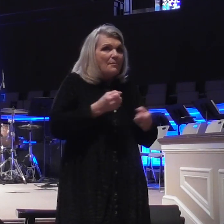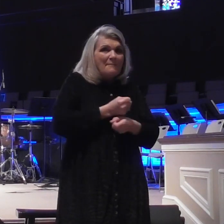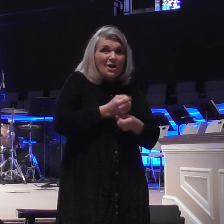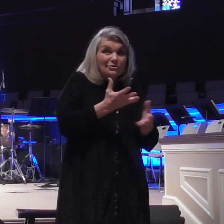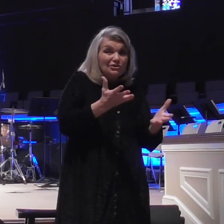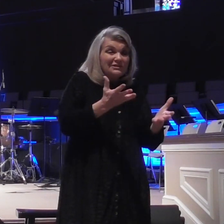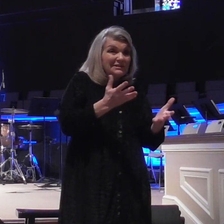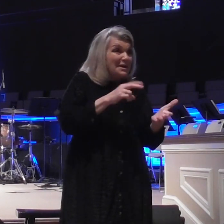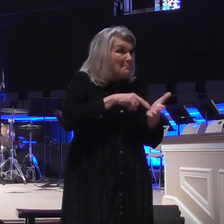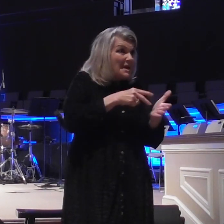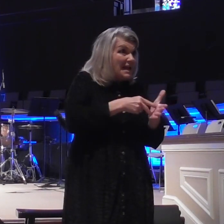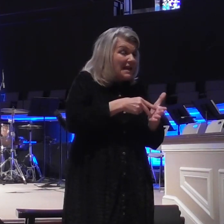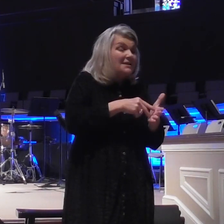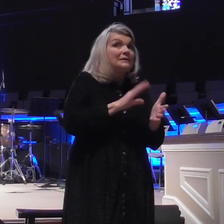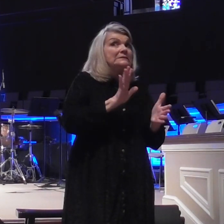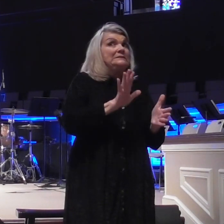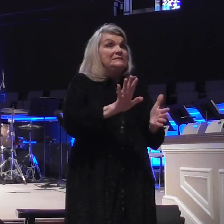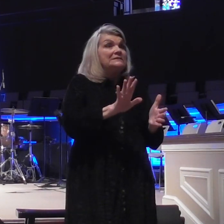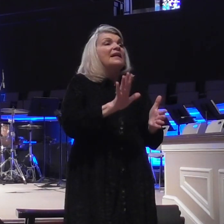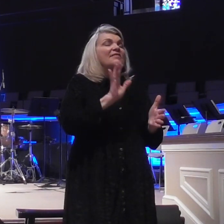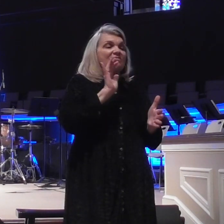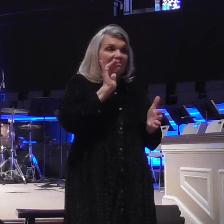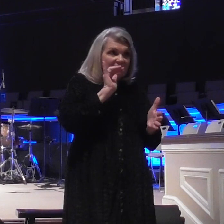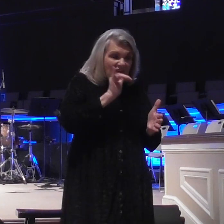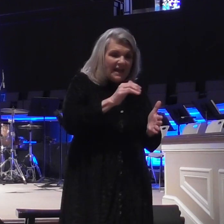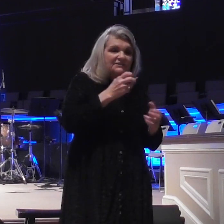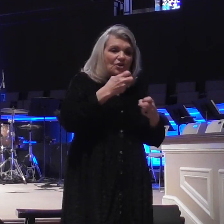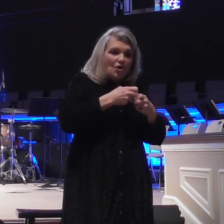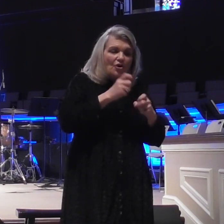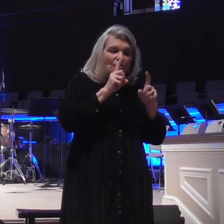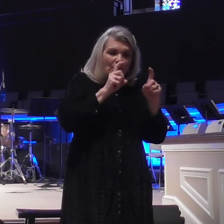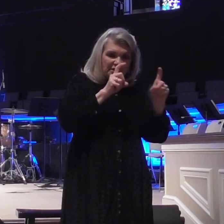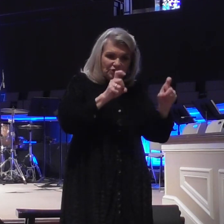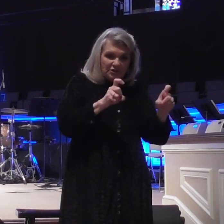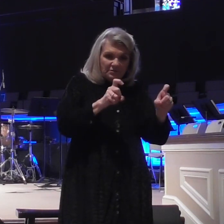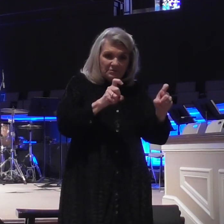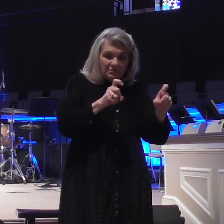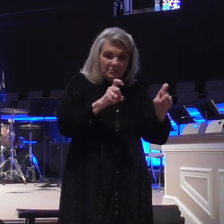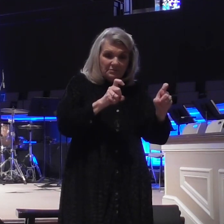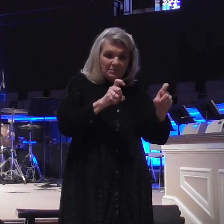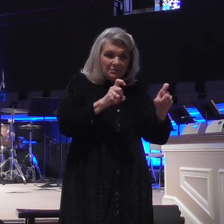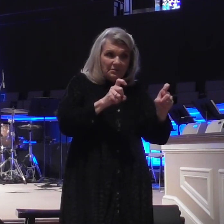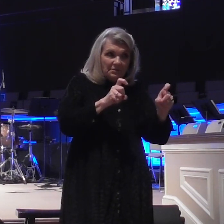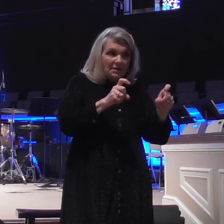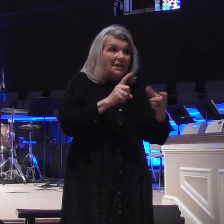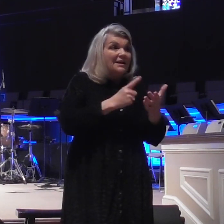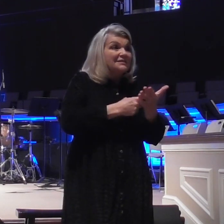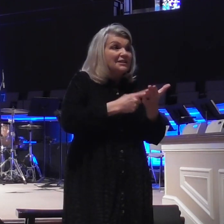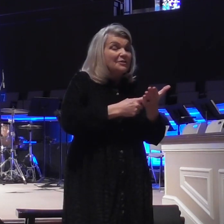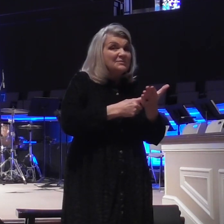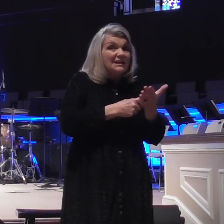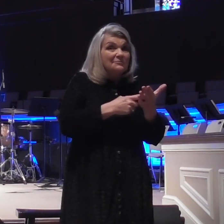Well, that's a much, much, much more difficult and challenging question. And sometimes how I feel,